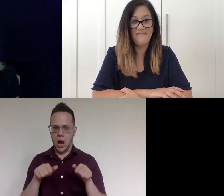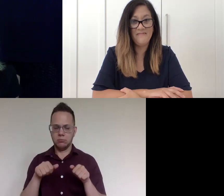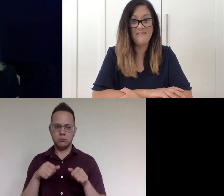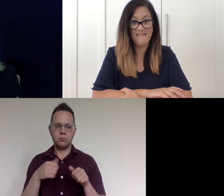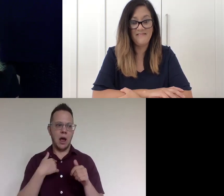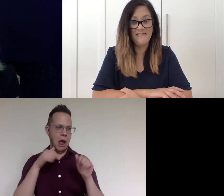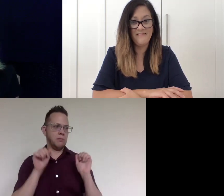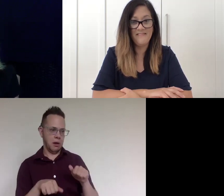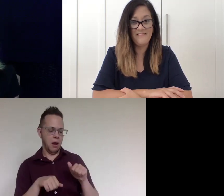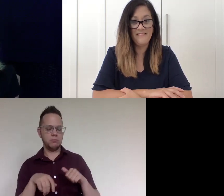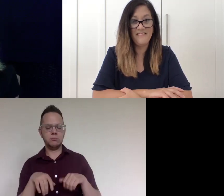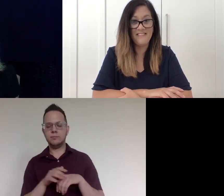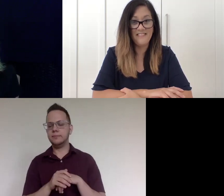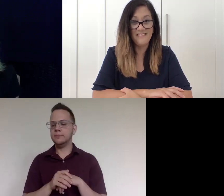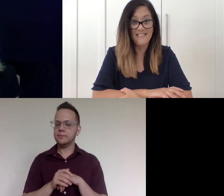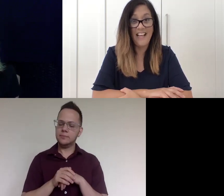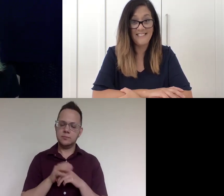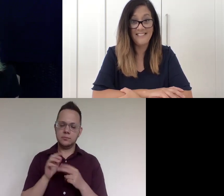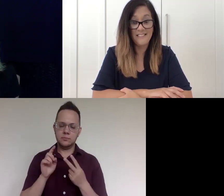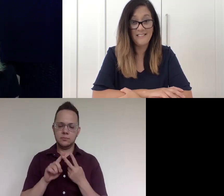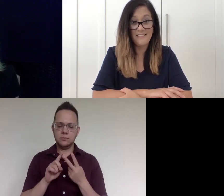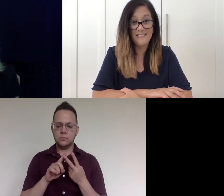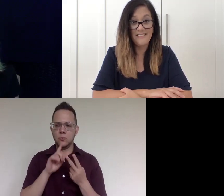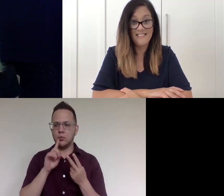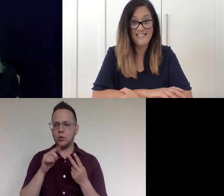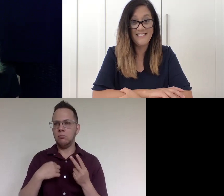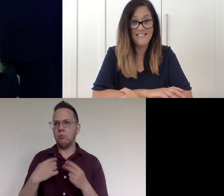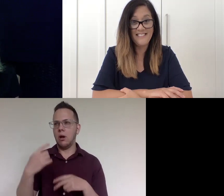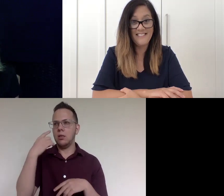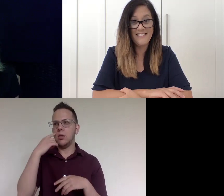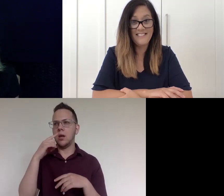So, you can and I can.